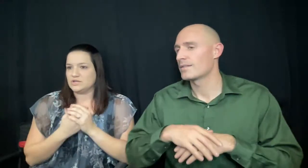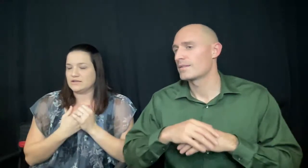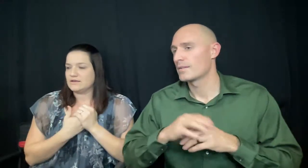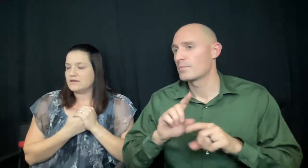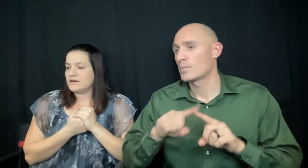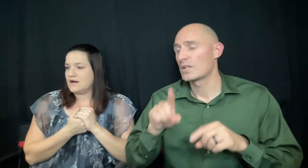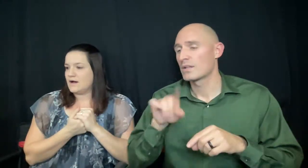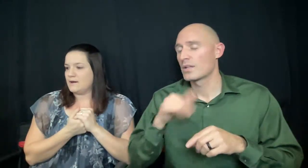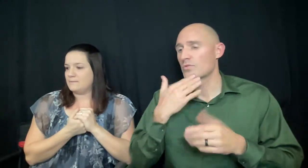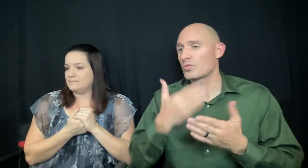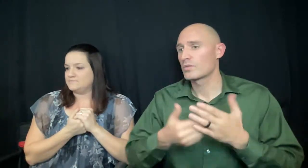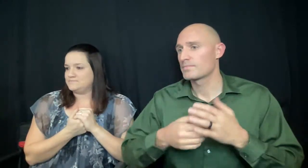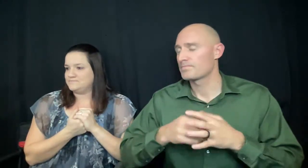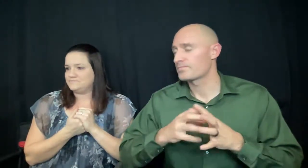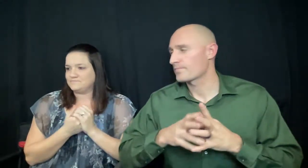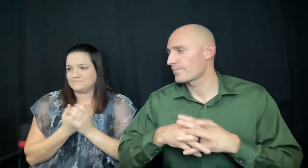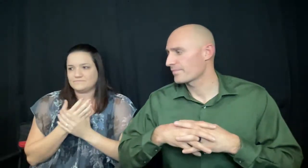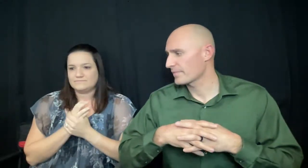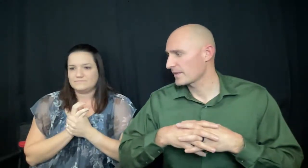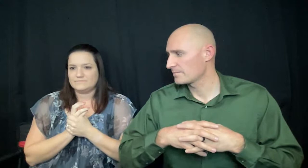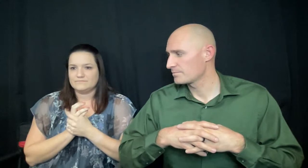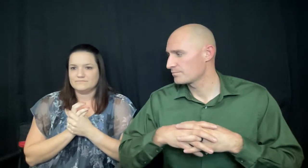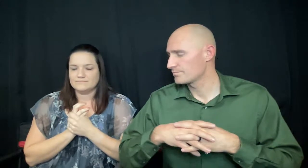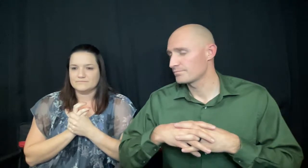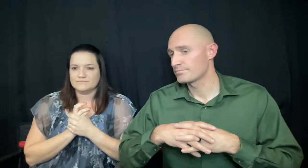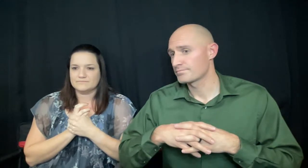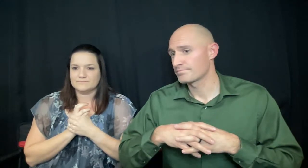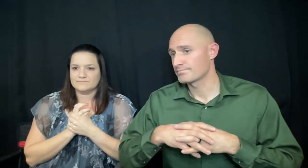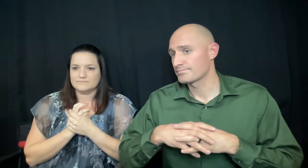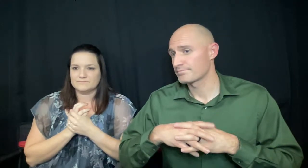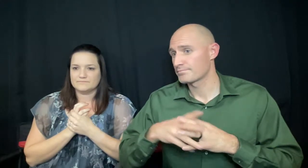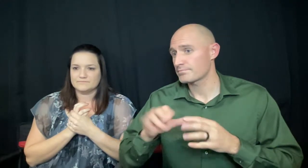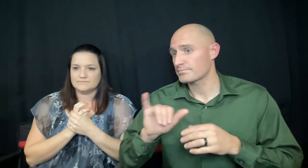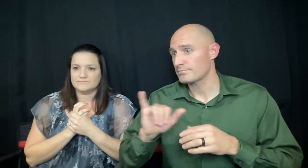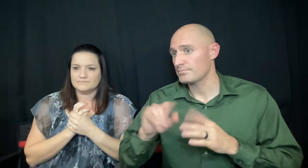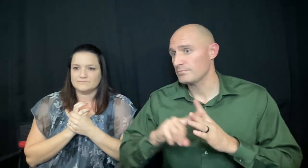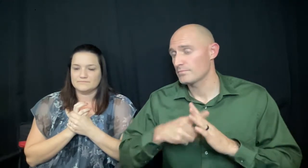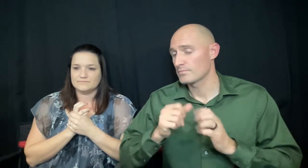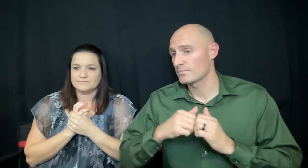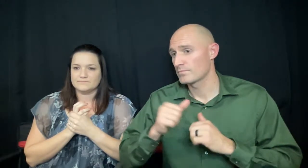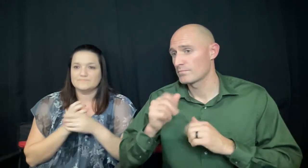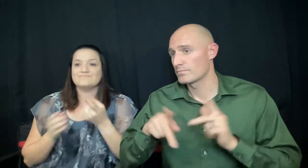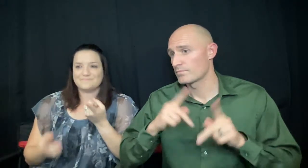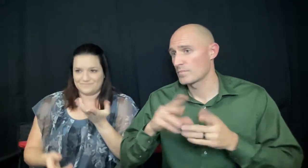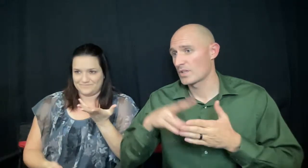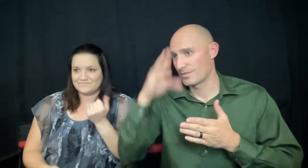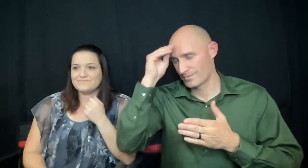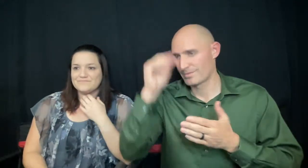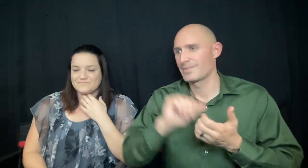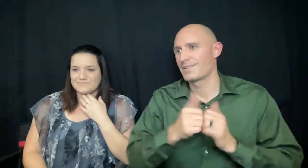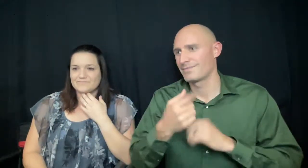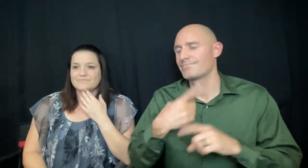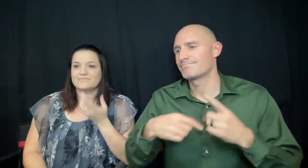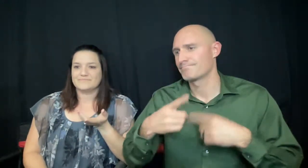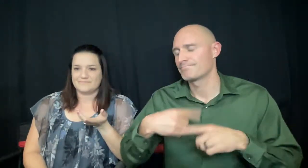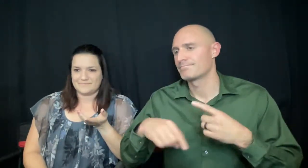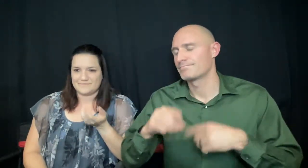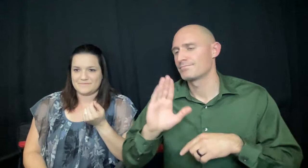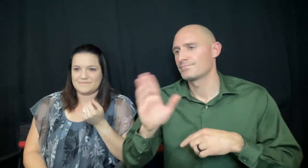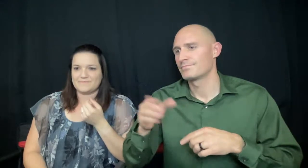good. It also starts out with people learning how to sign. So they start out signing slower,